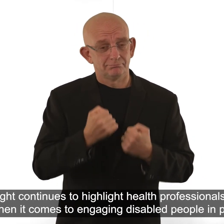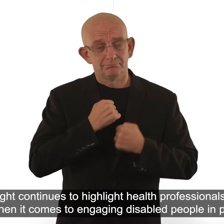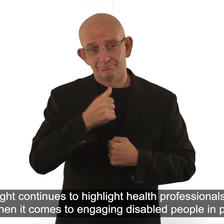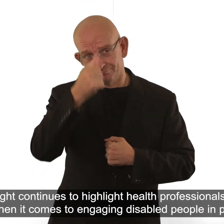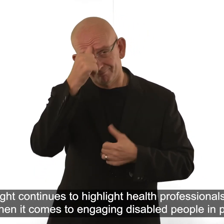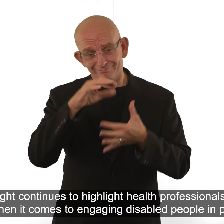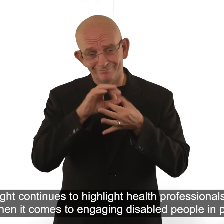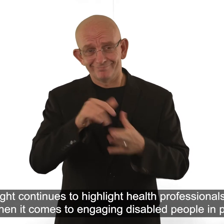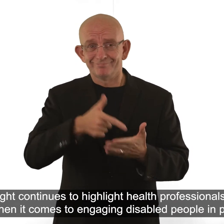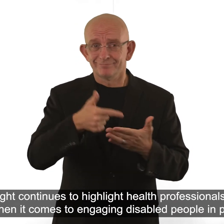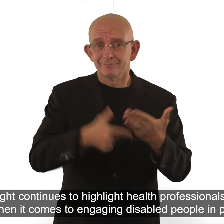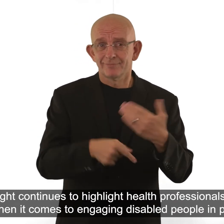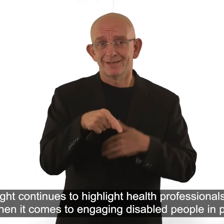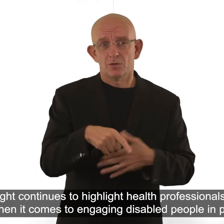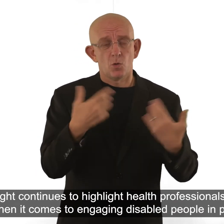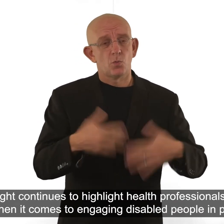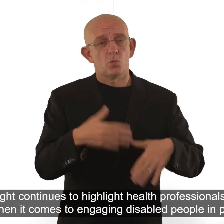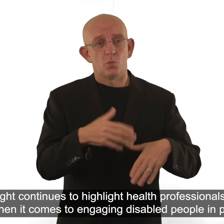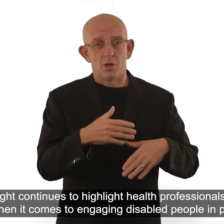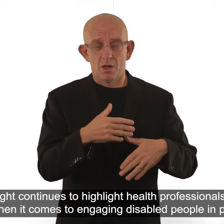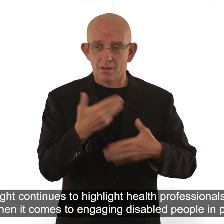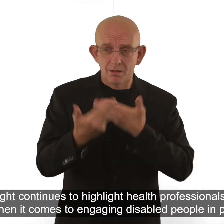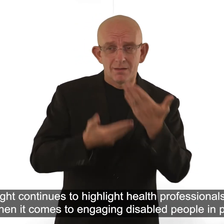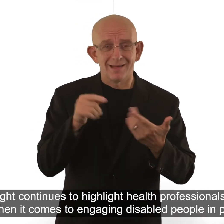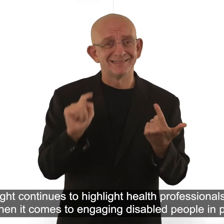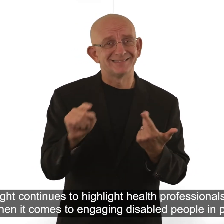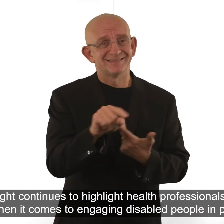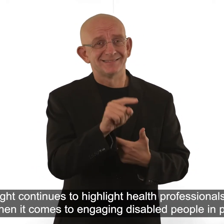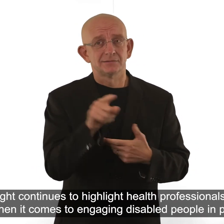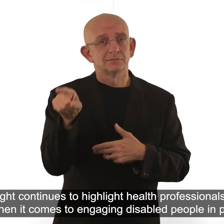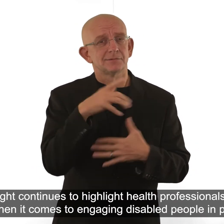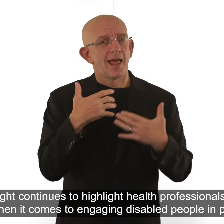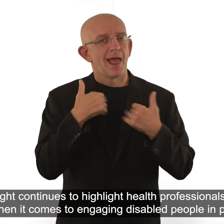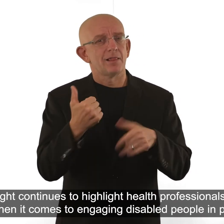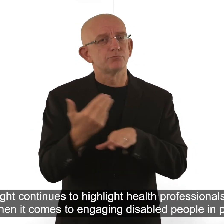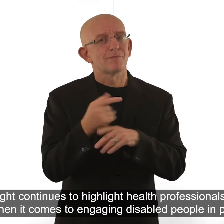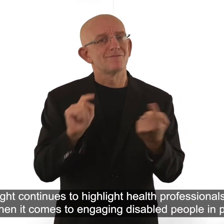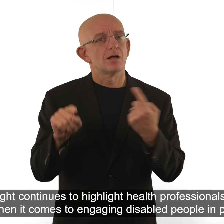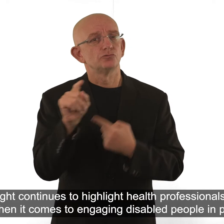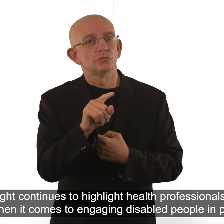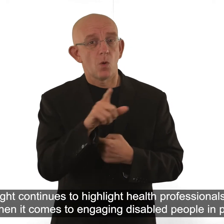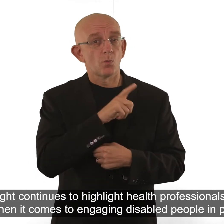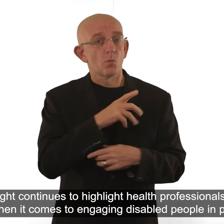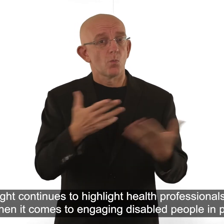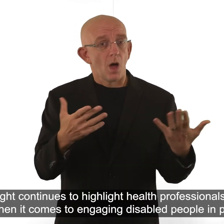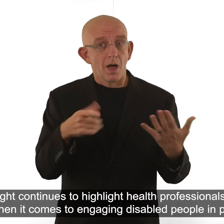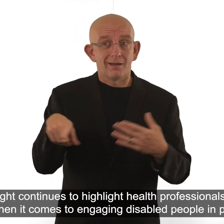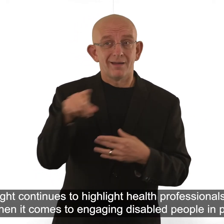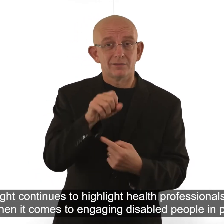Our insight continues to highlight health professionals as the top influencers when it comes to engaging disabled people